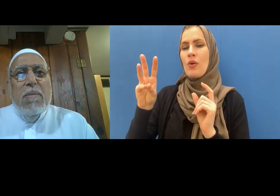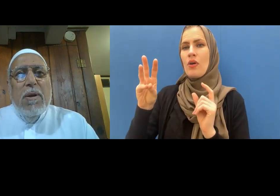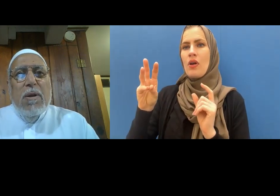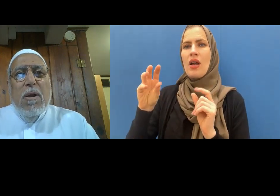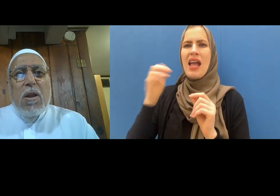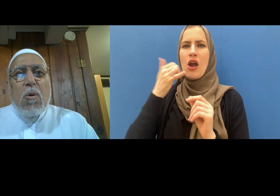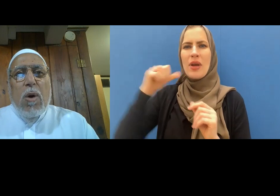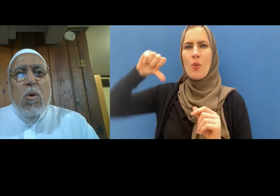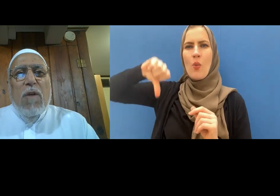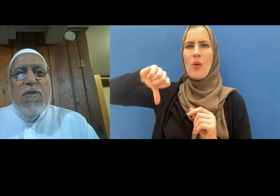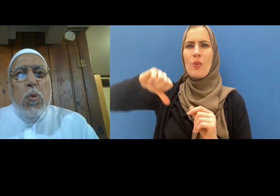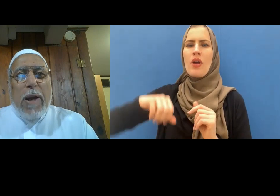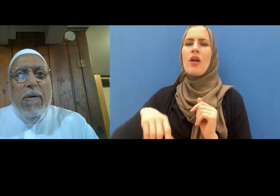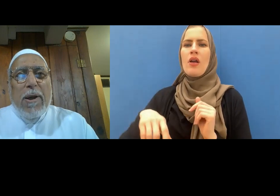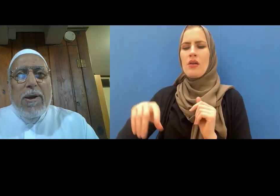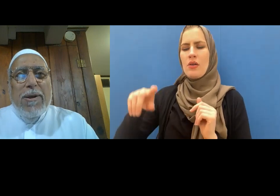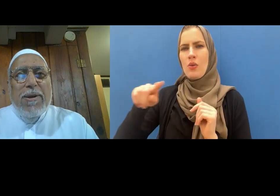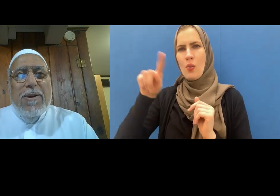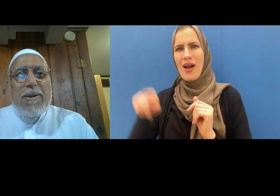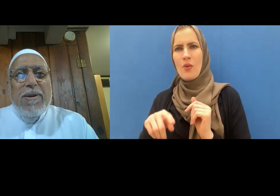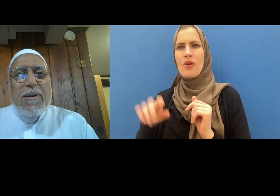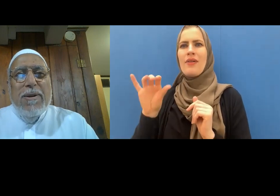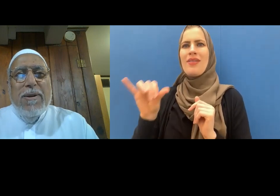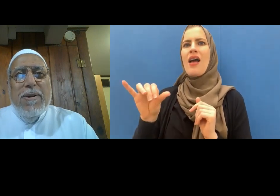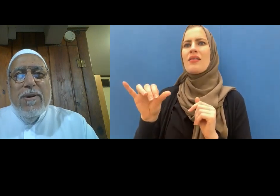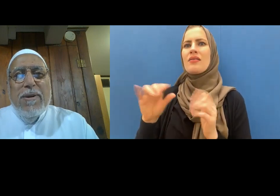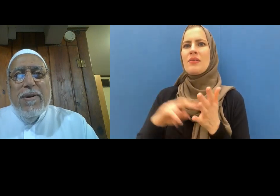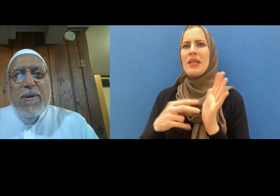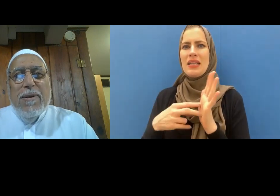Qasam, the wow of swearing.